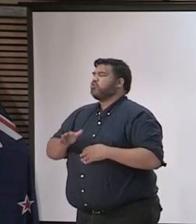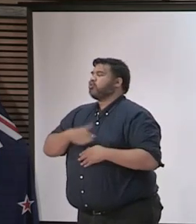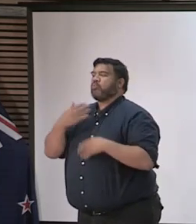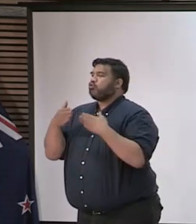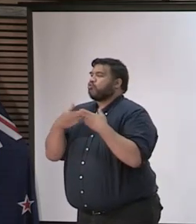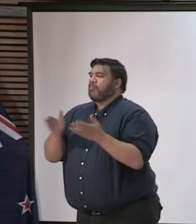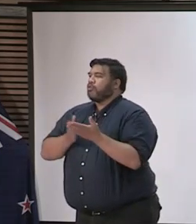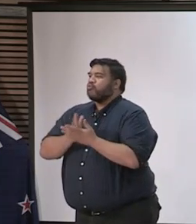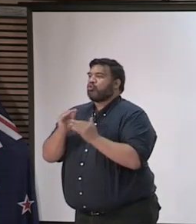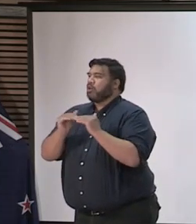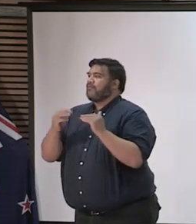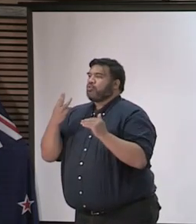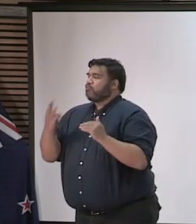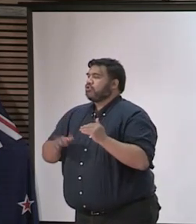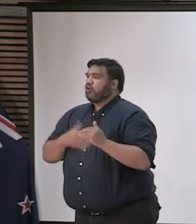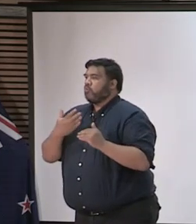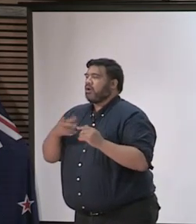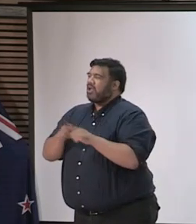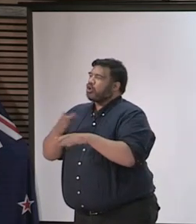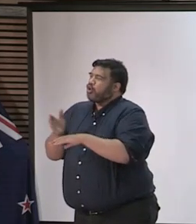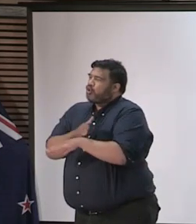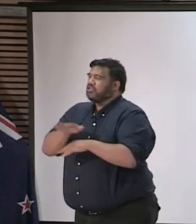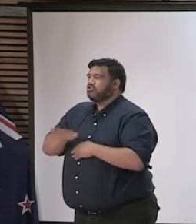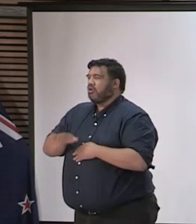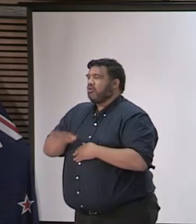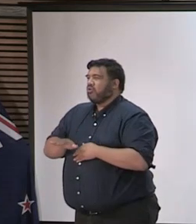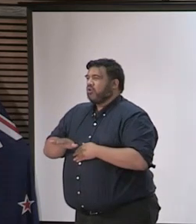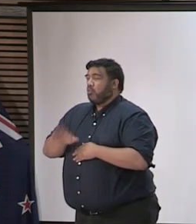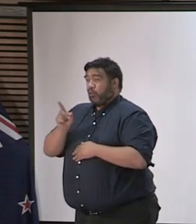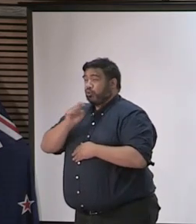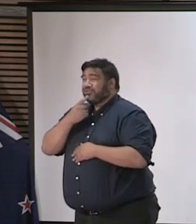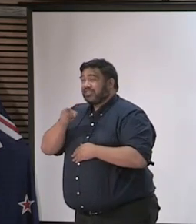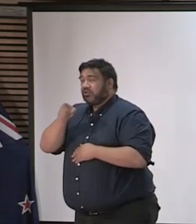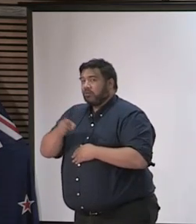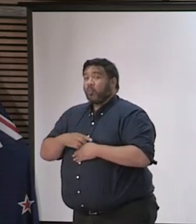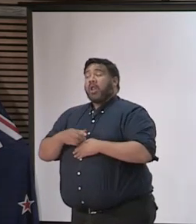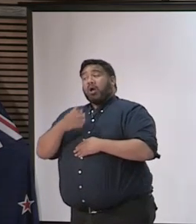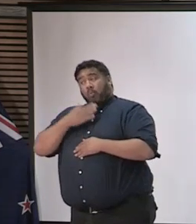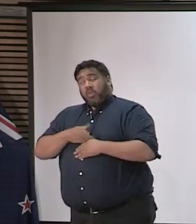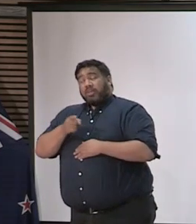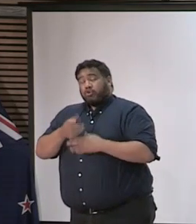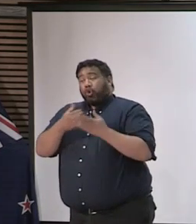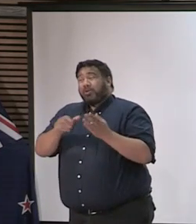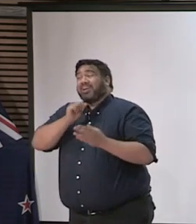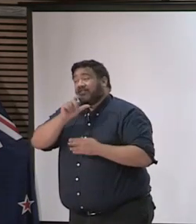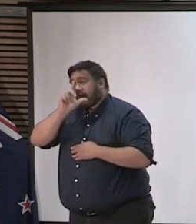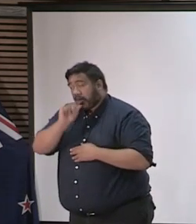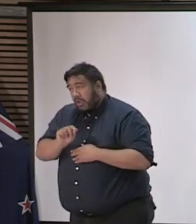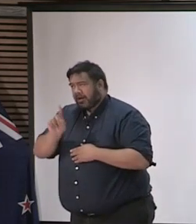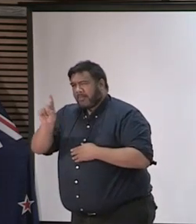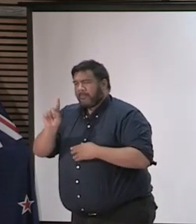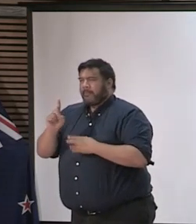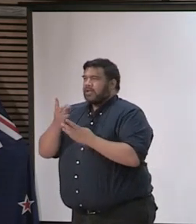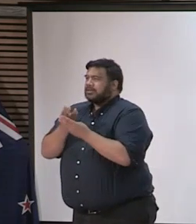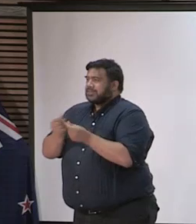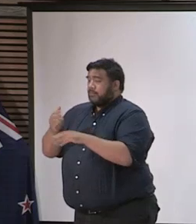this. Obviously, I do want early learning services to reopen if they can. The arrangements are going to be different though, because different centres have